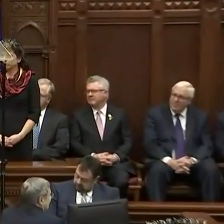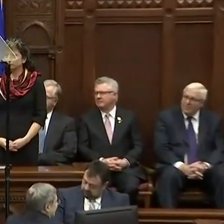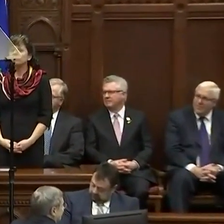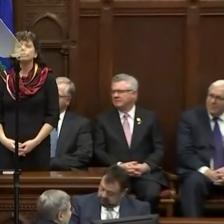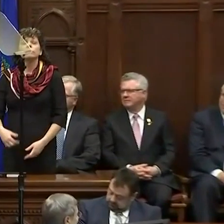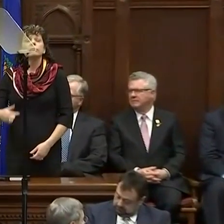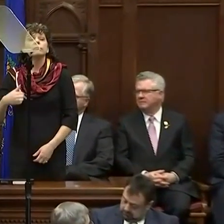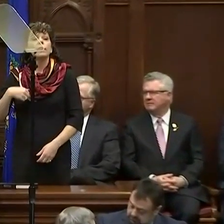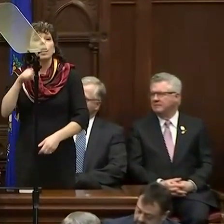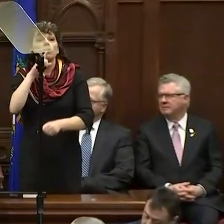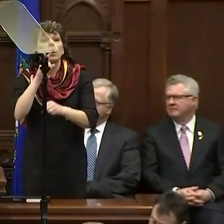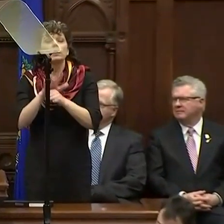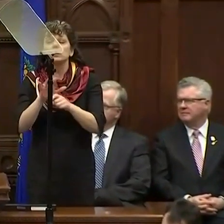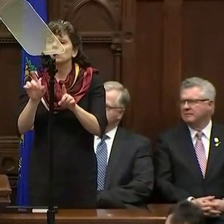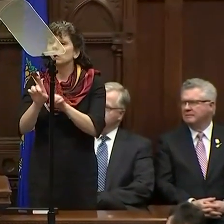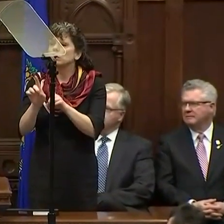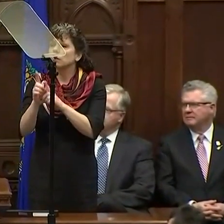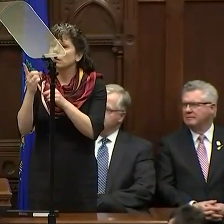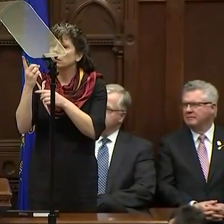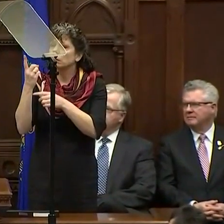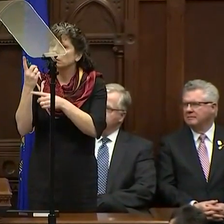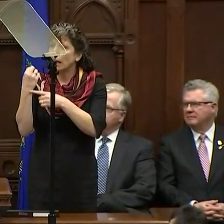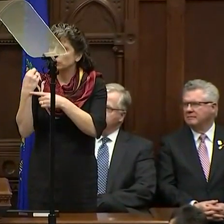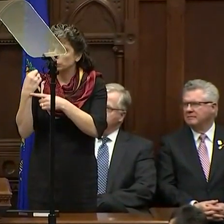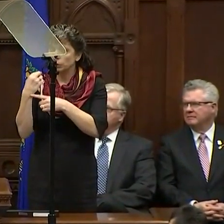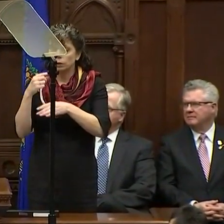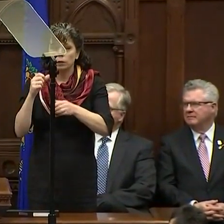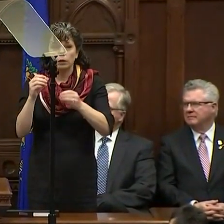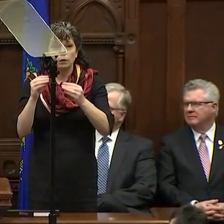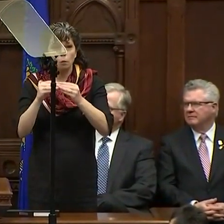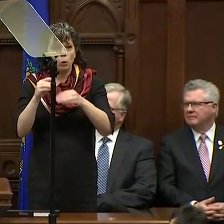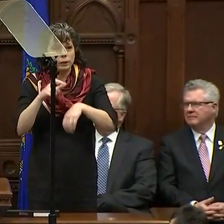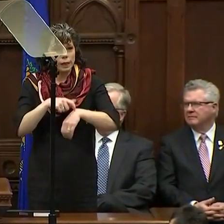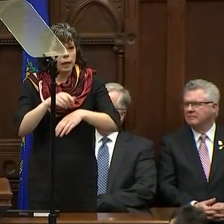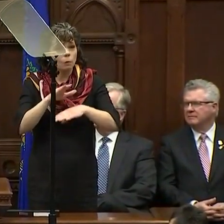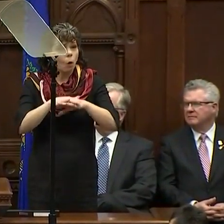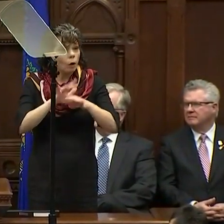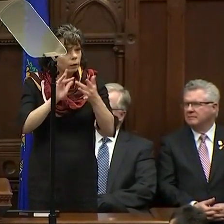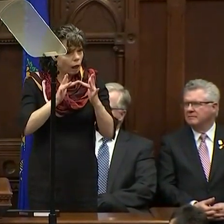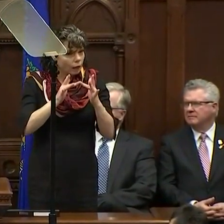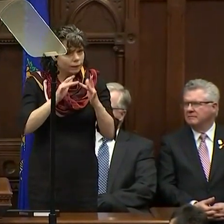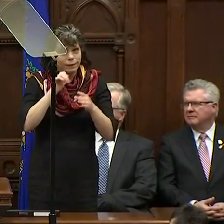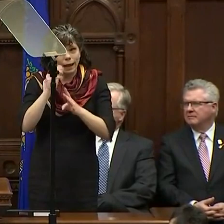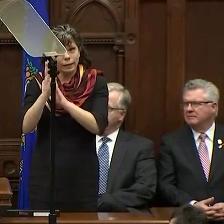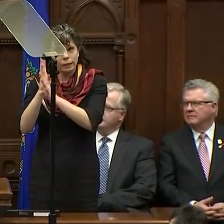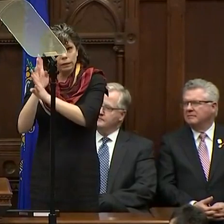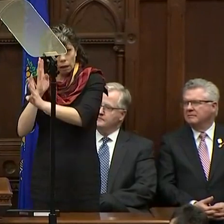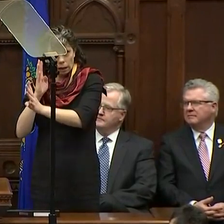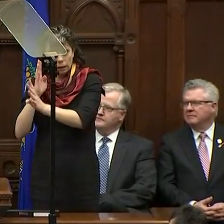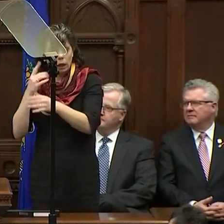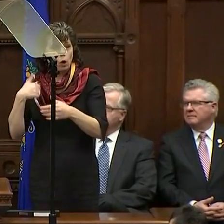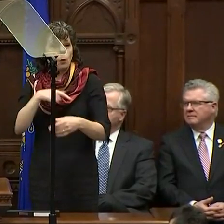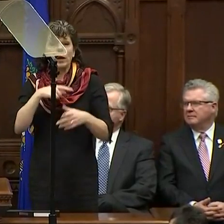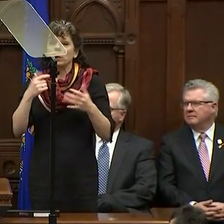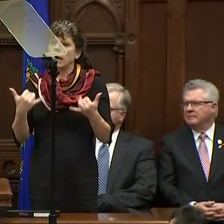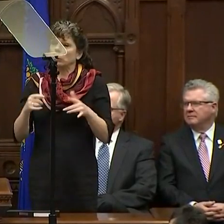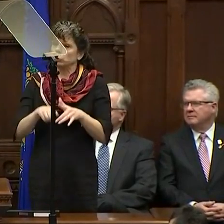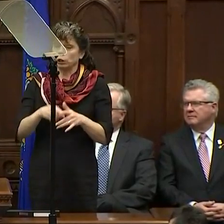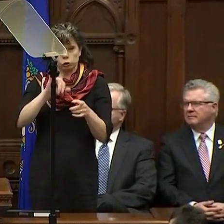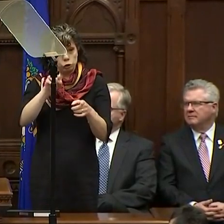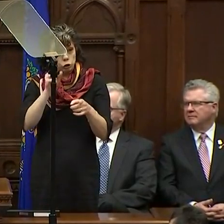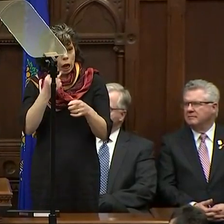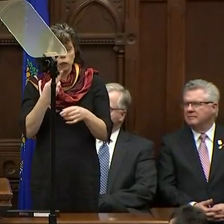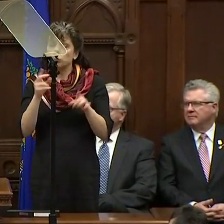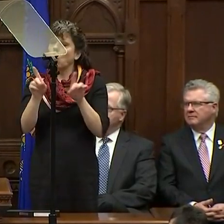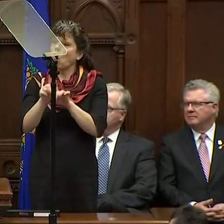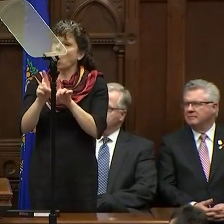I promised last year that we'd be spending more time online, not in line, and we are just getting started. Josh is also helping to plan for